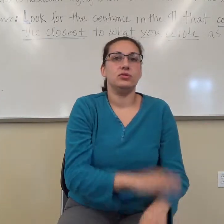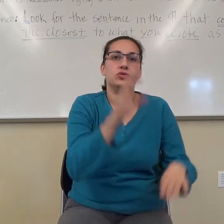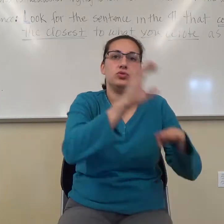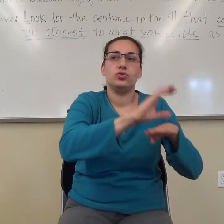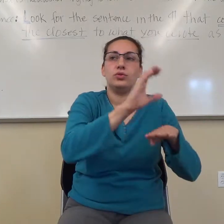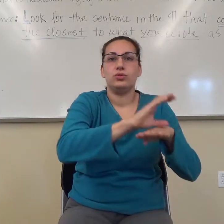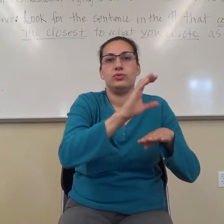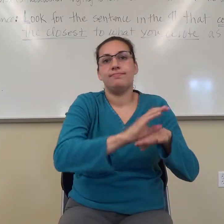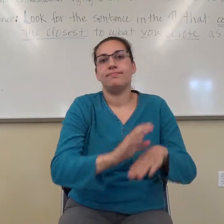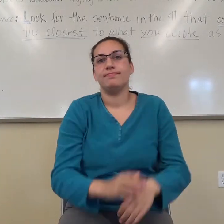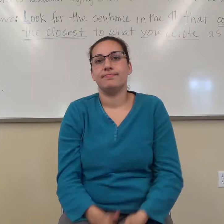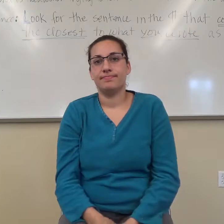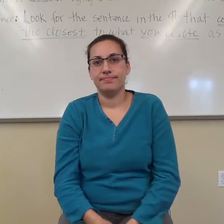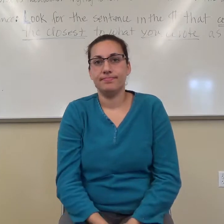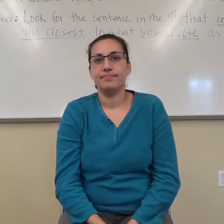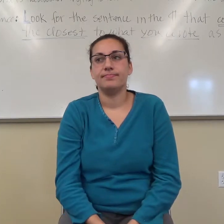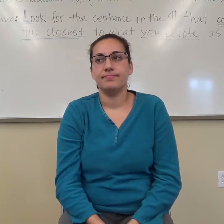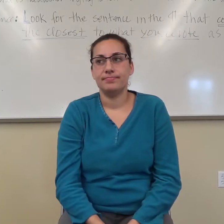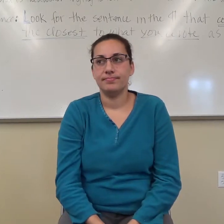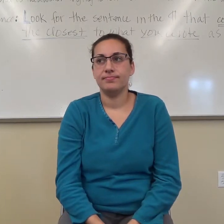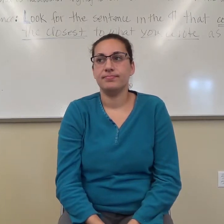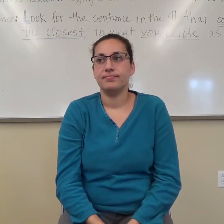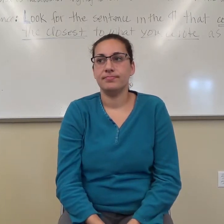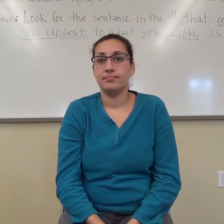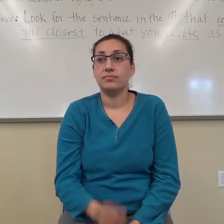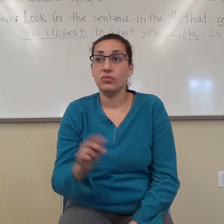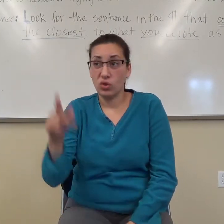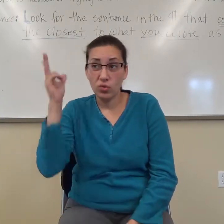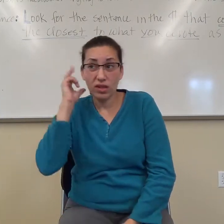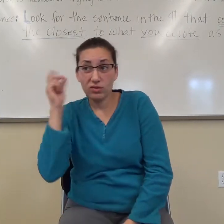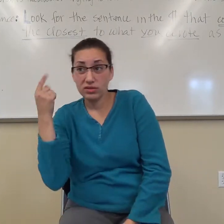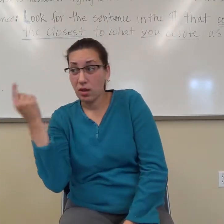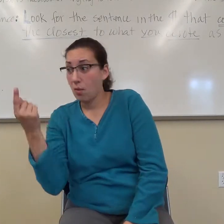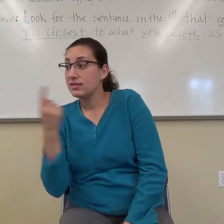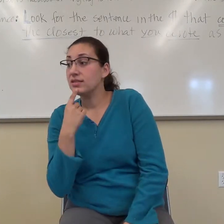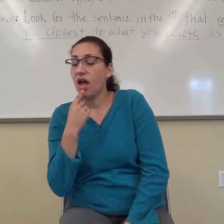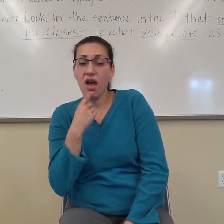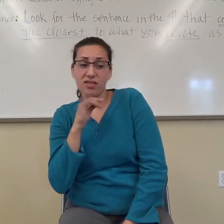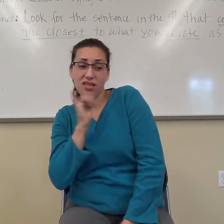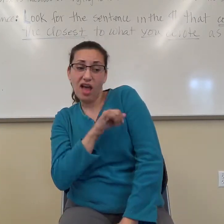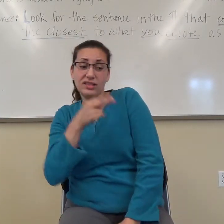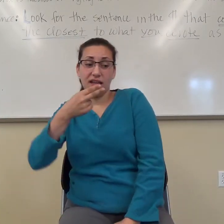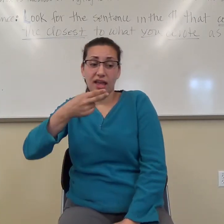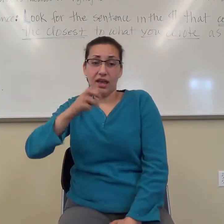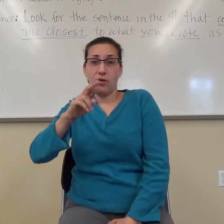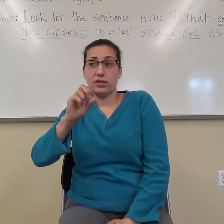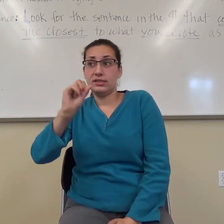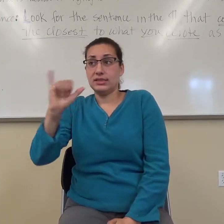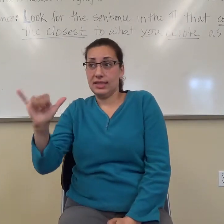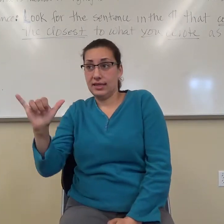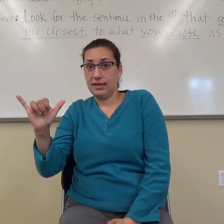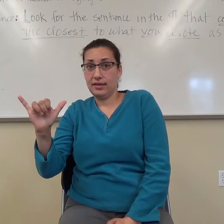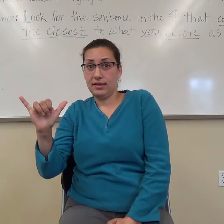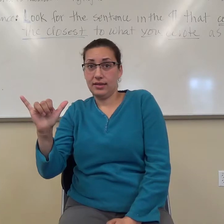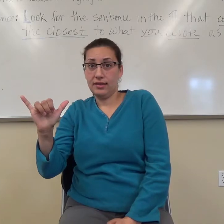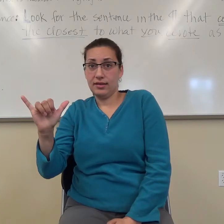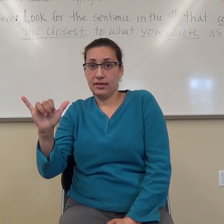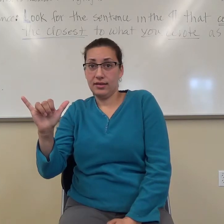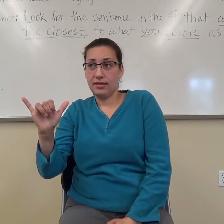church. If you hear somebody say, that's heresy, okay,